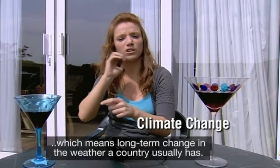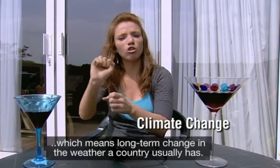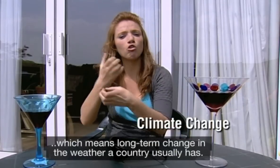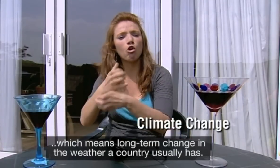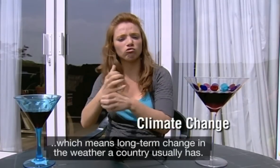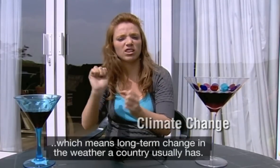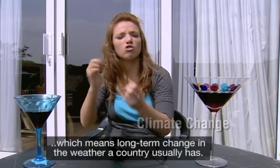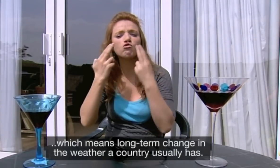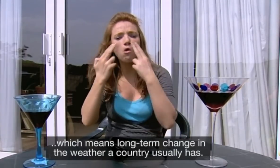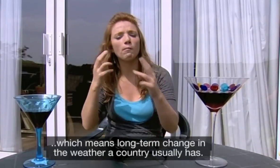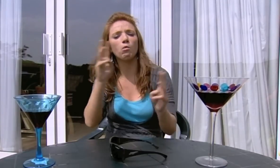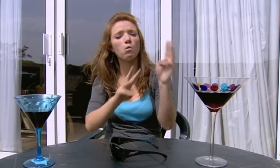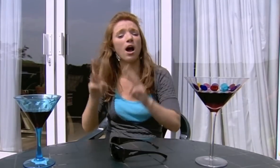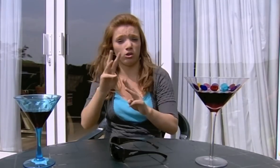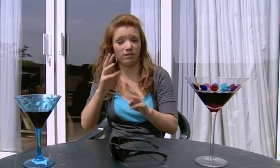usually gets.